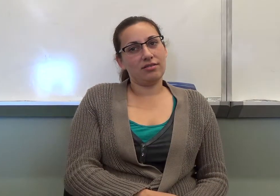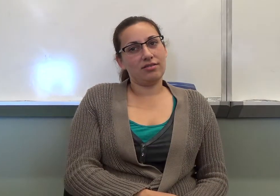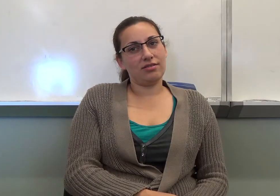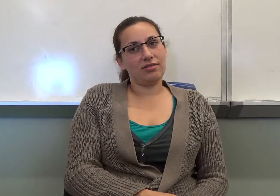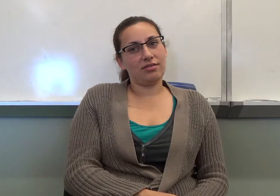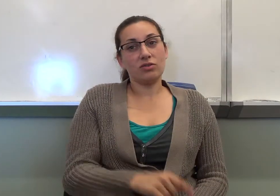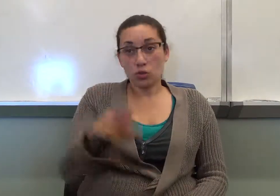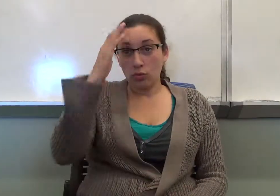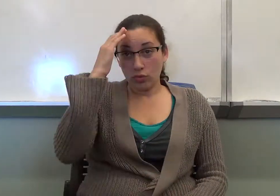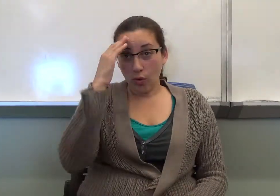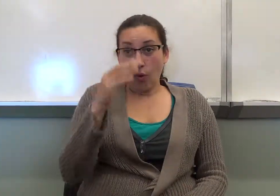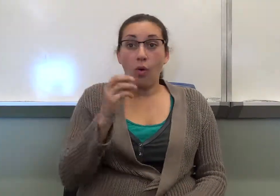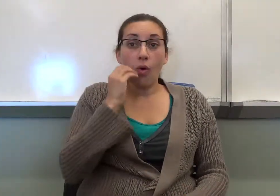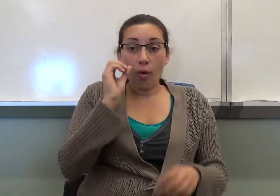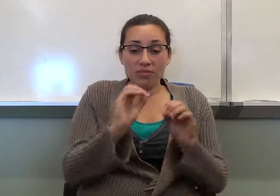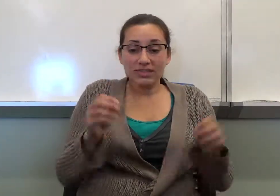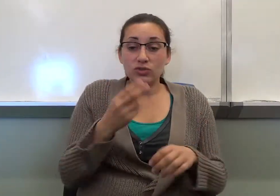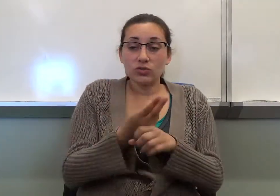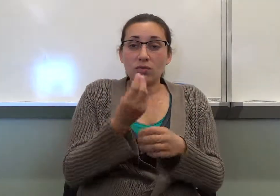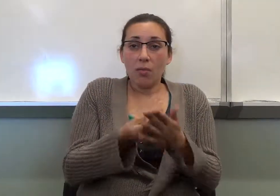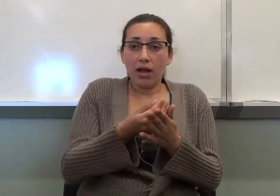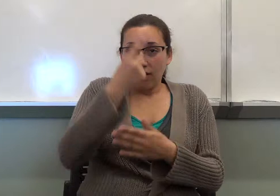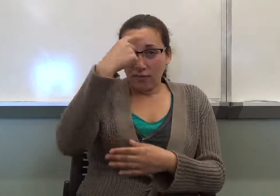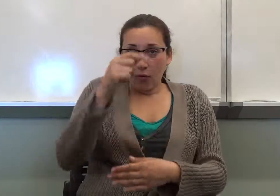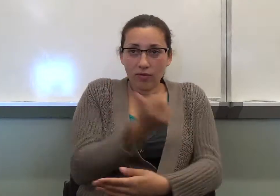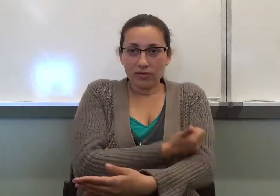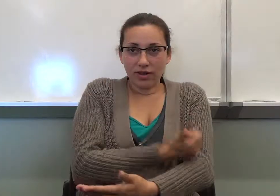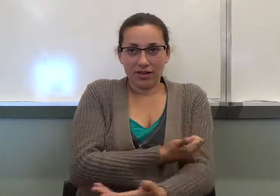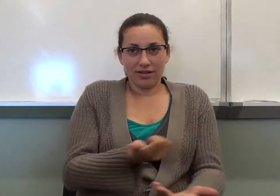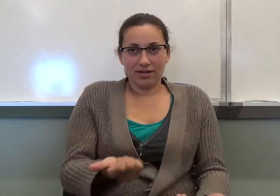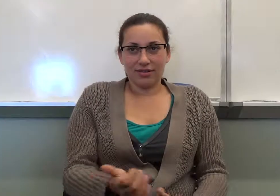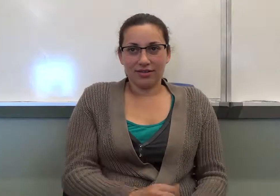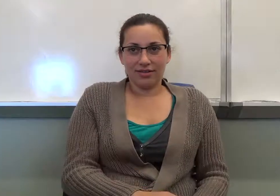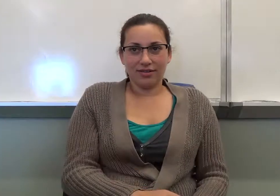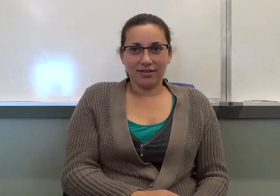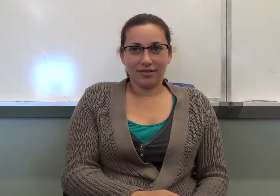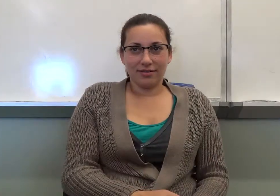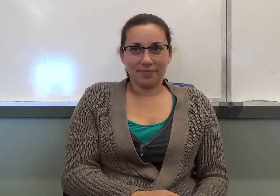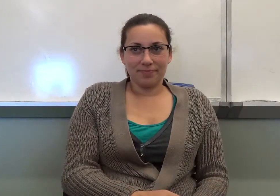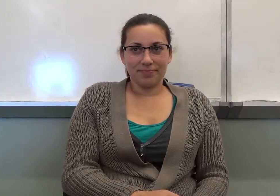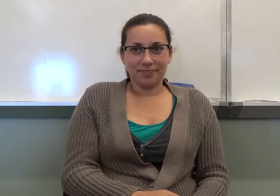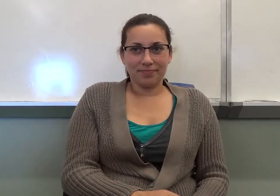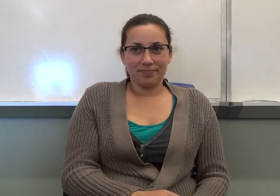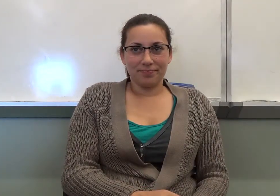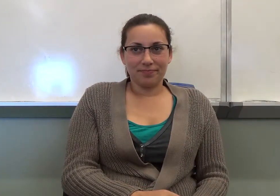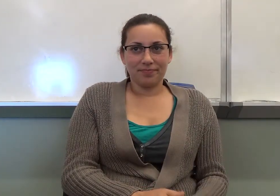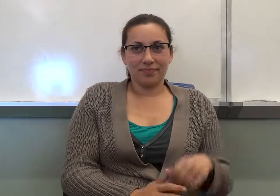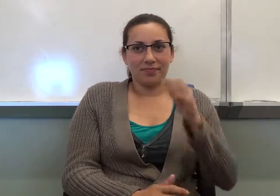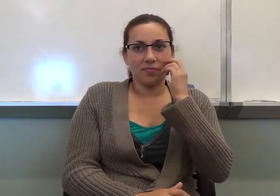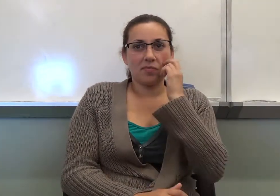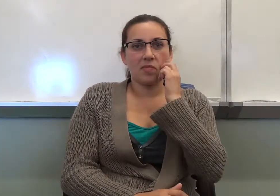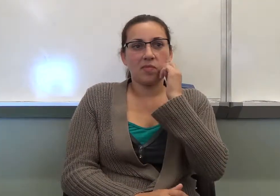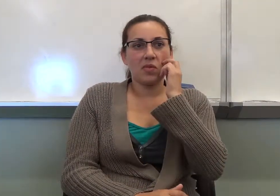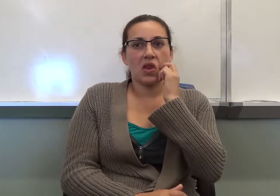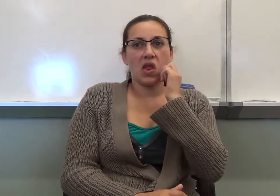lot. When you go into various forms of math, for example, you go to Algebra 2, some of you will have to take